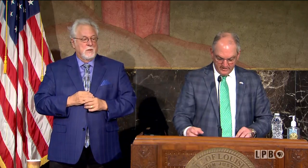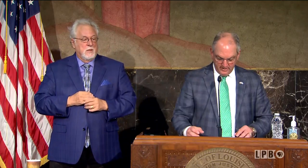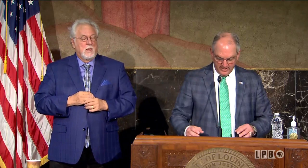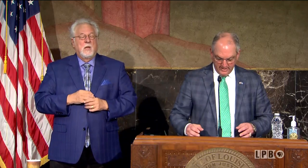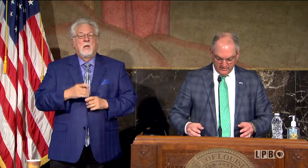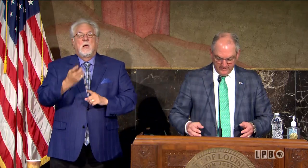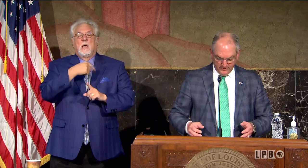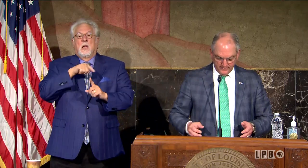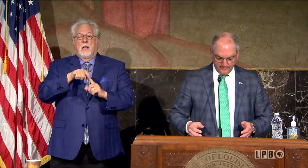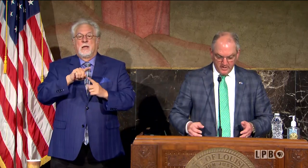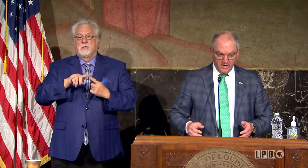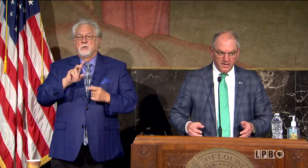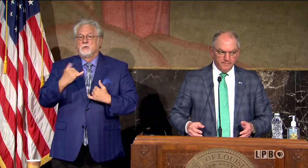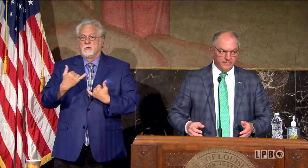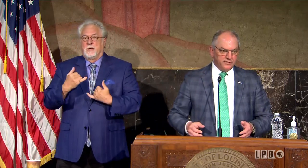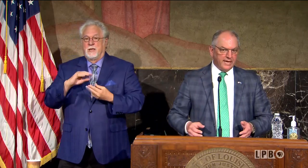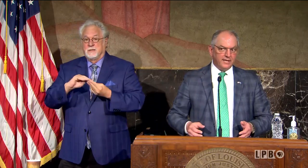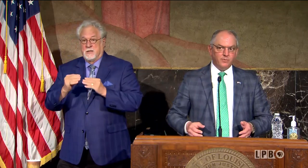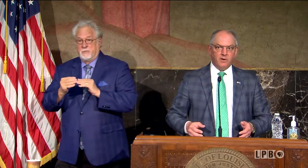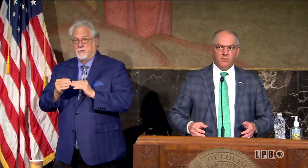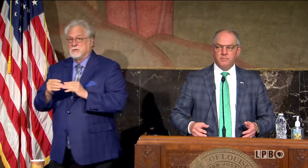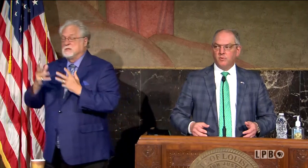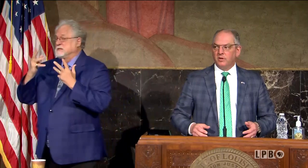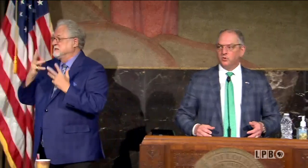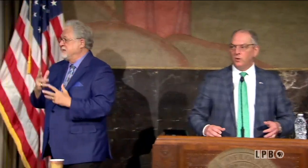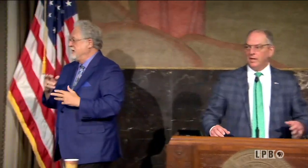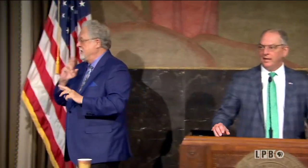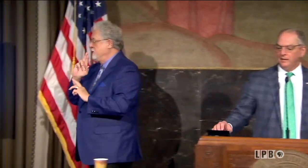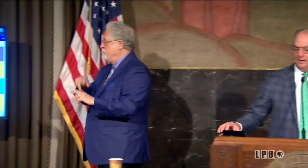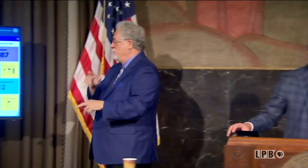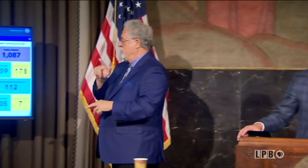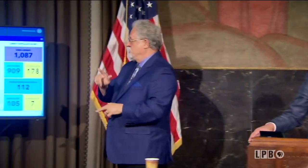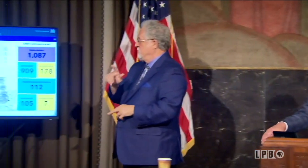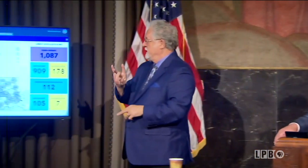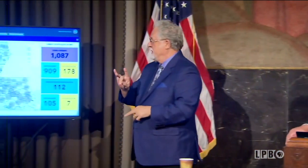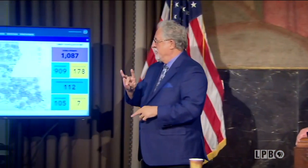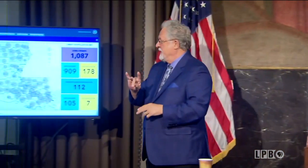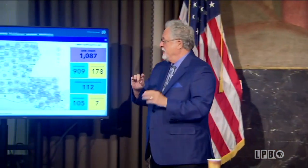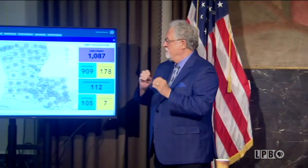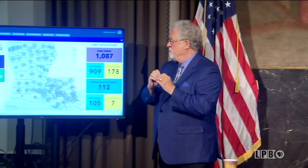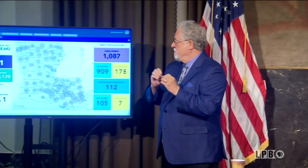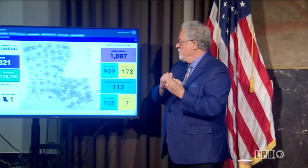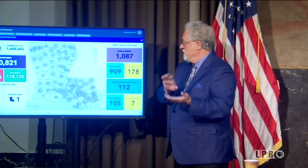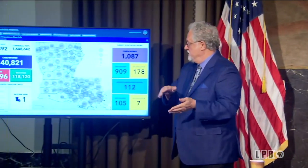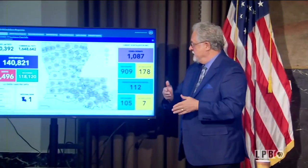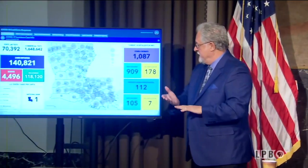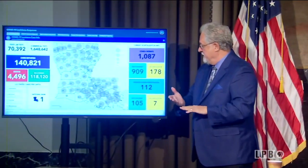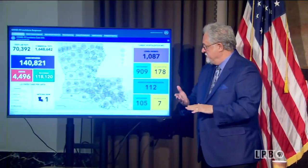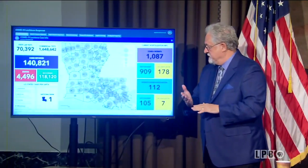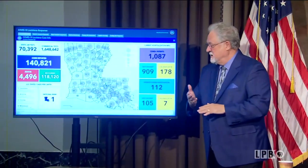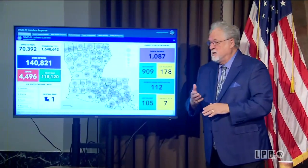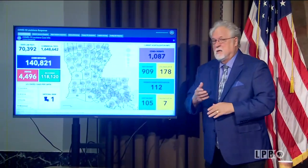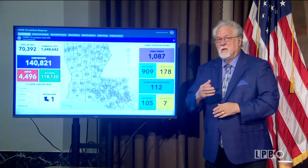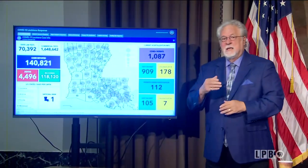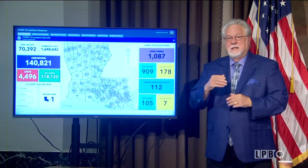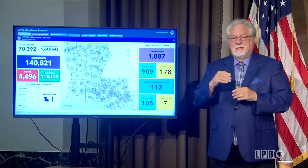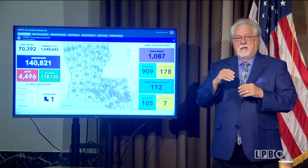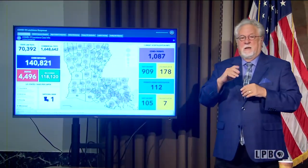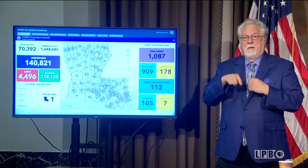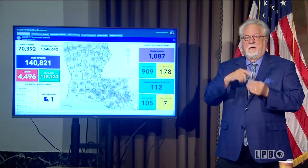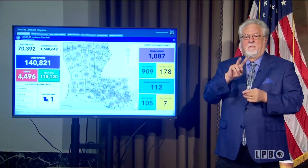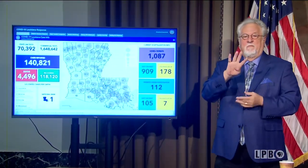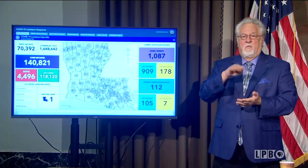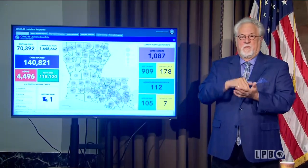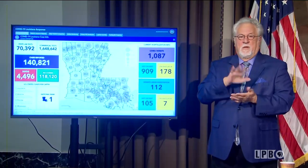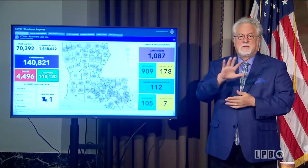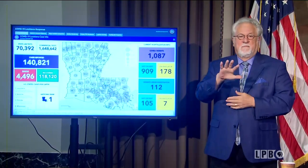Getting back to the day's numbers, sadly we are reporting 28 additional deaths. We're just shy of